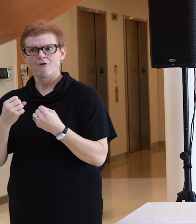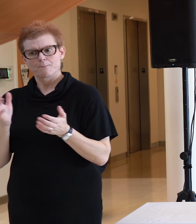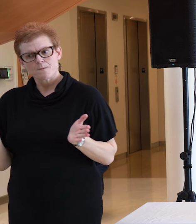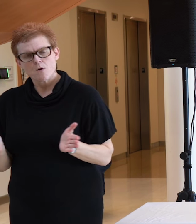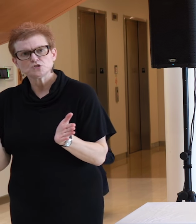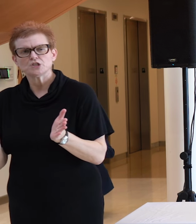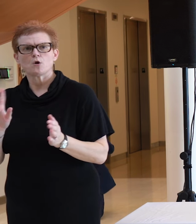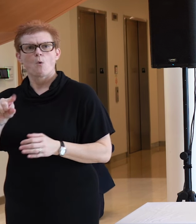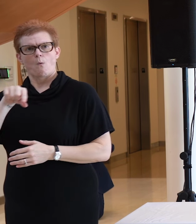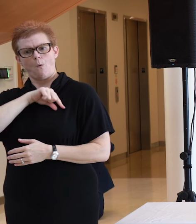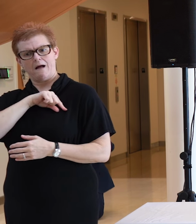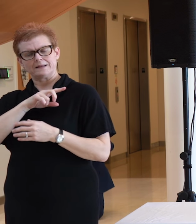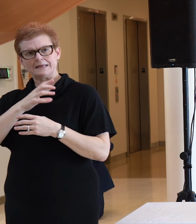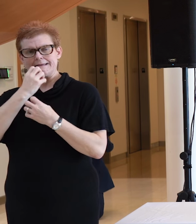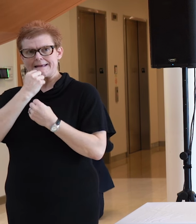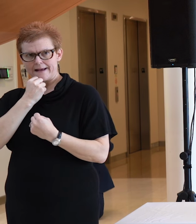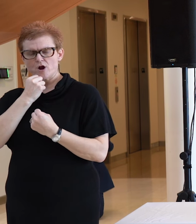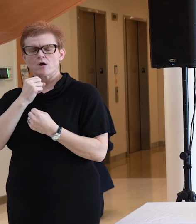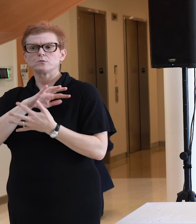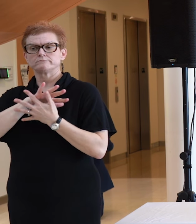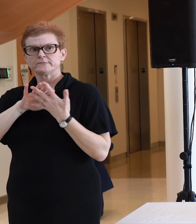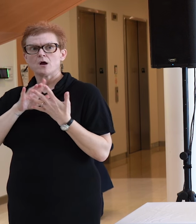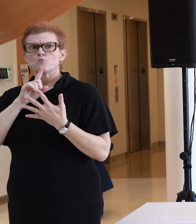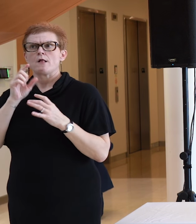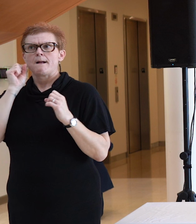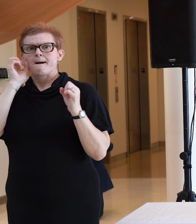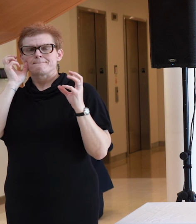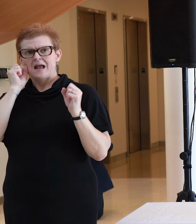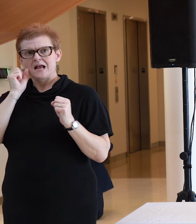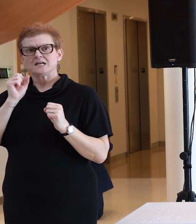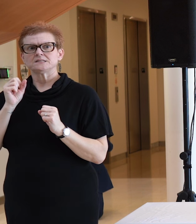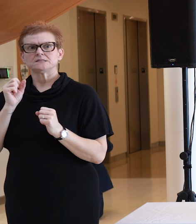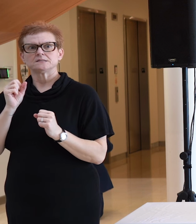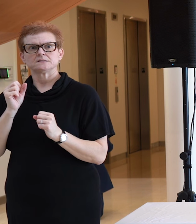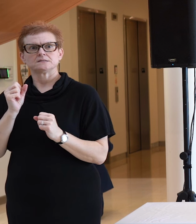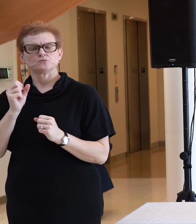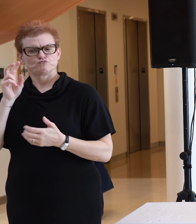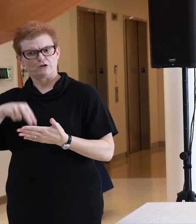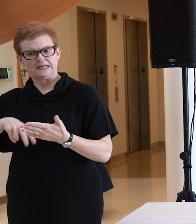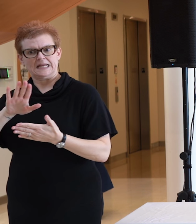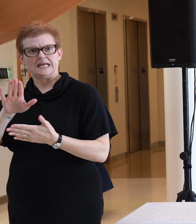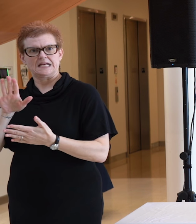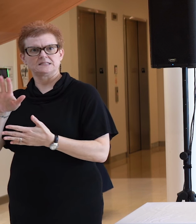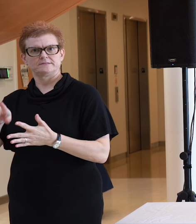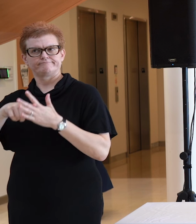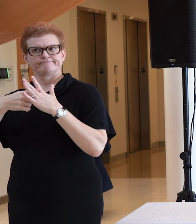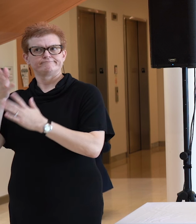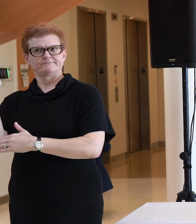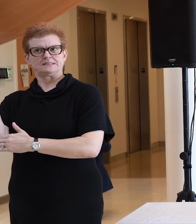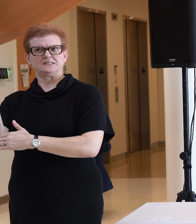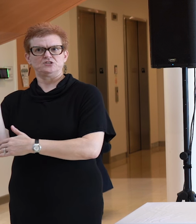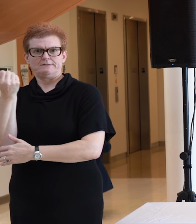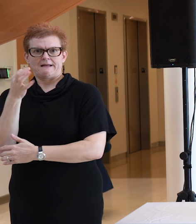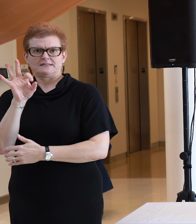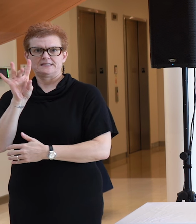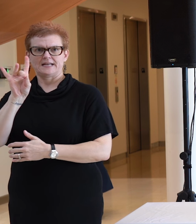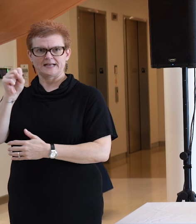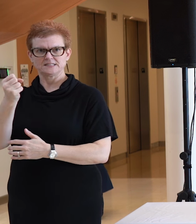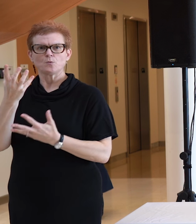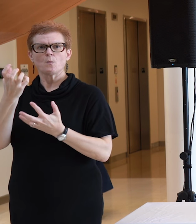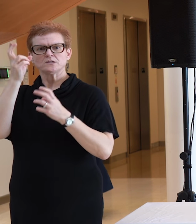quality care. And it was just a lot. I was amazed reading his inaugural speech back in the 1980s. So we want to take this time to honor